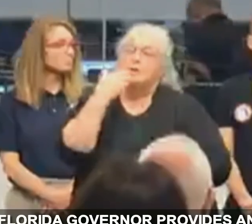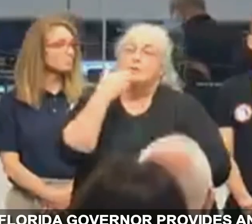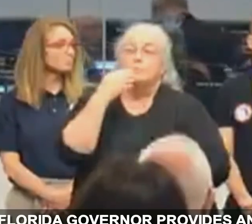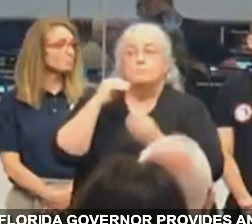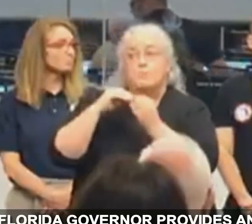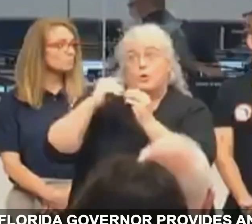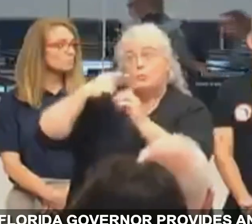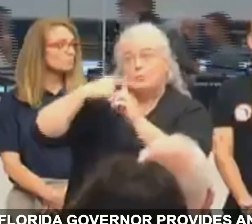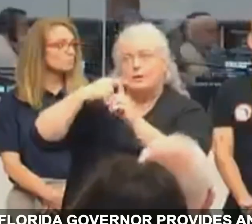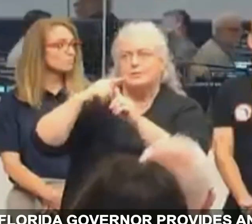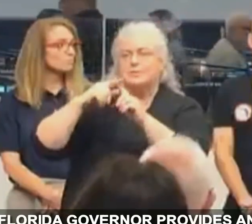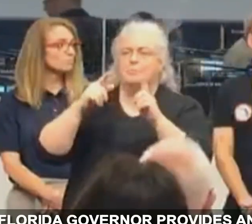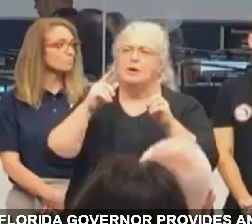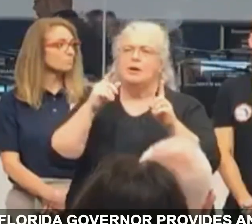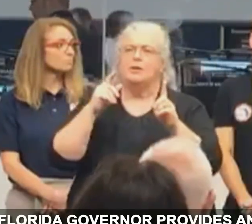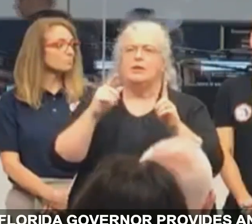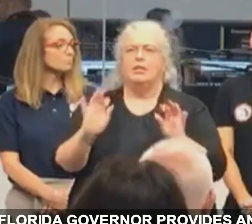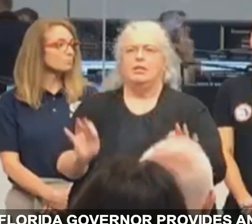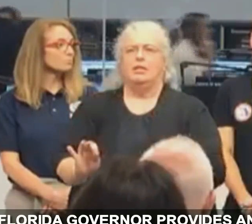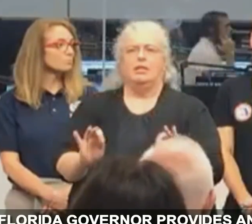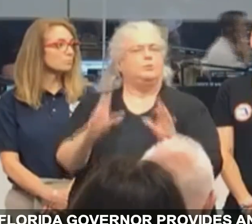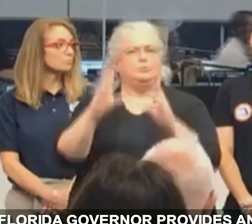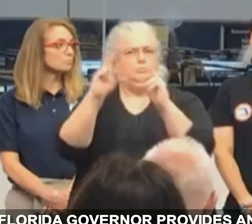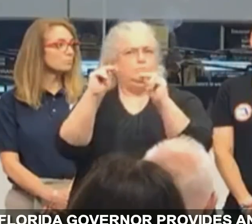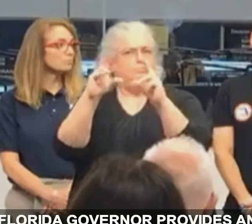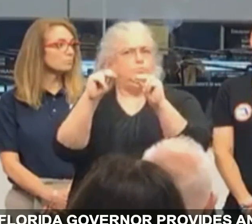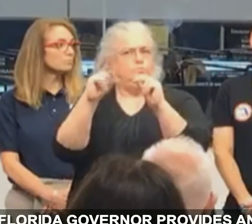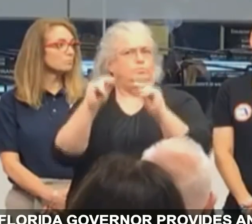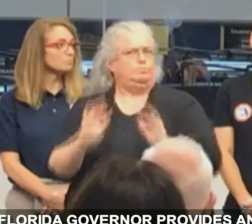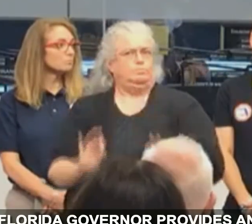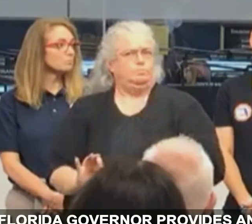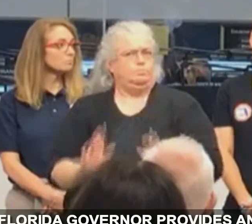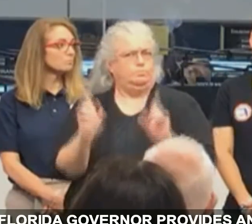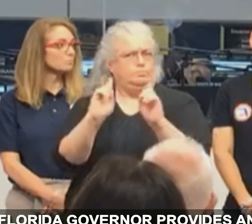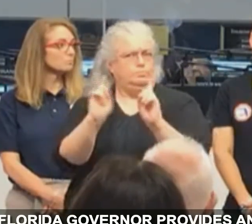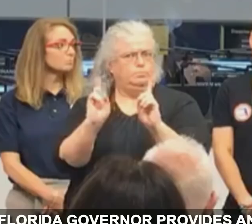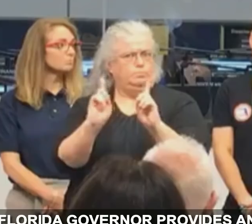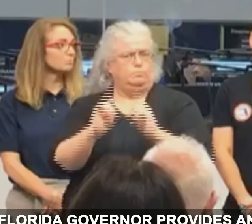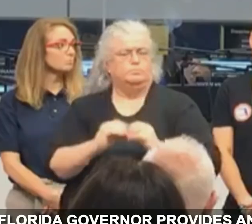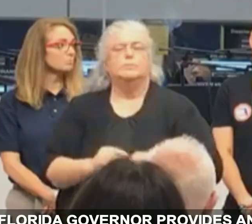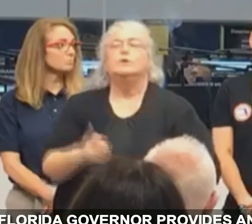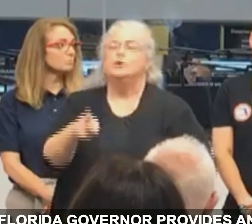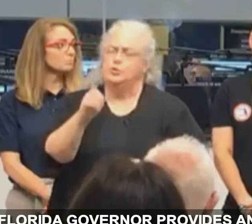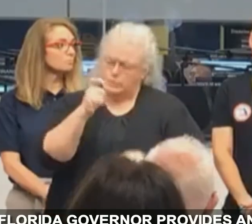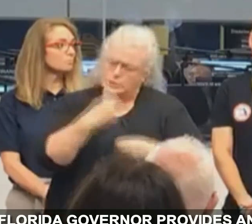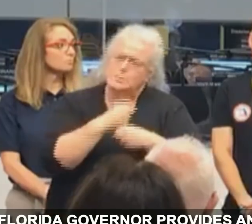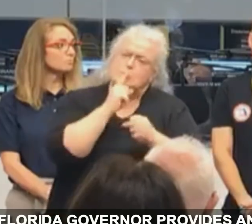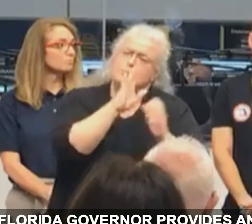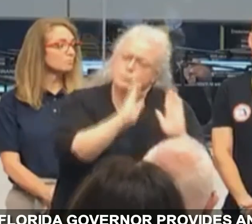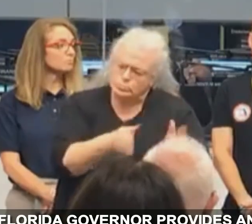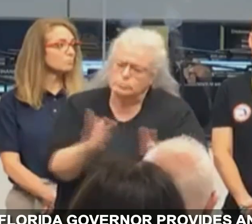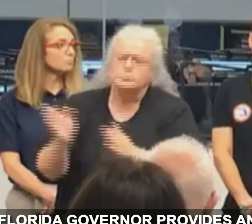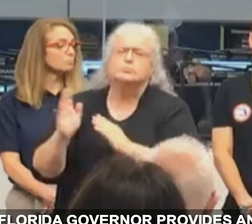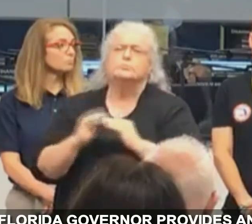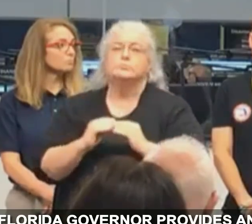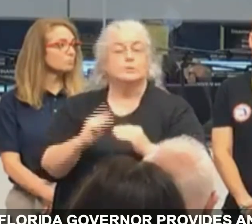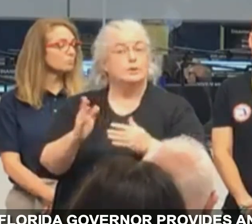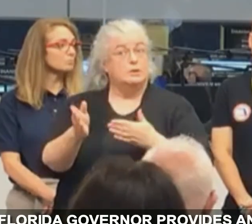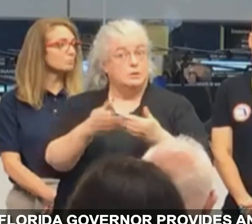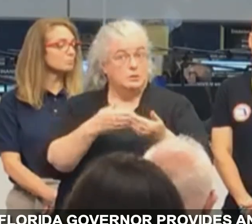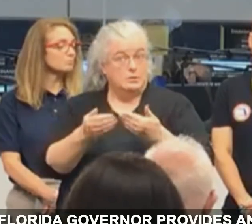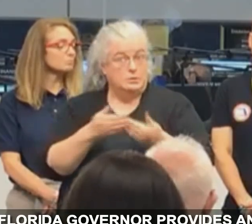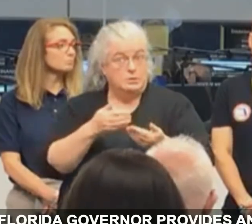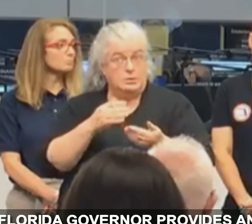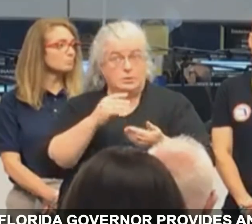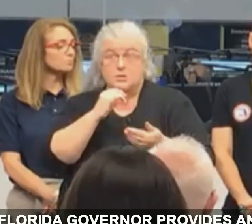still understand, that preparations need to be made, and understand, even if it doesn't directly strike